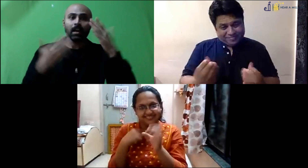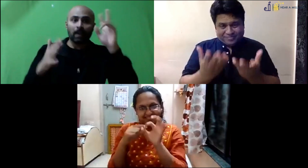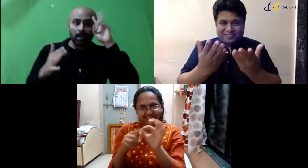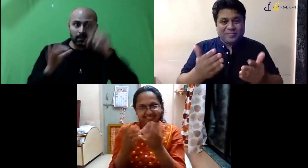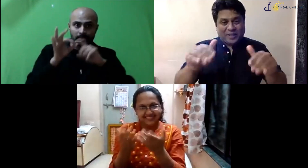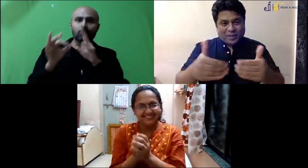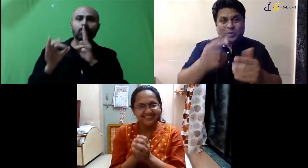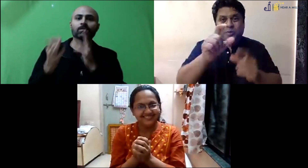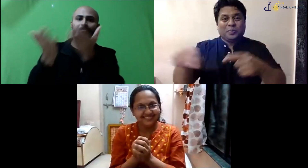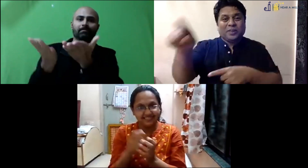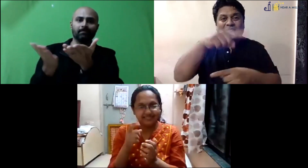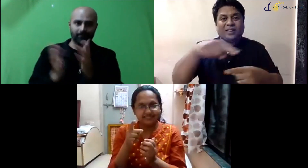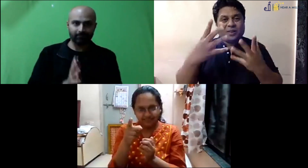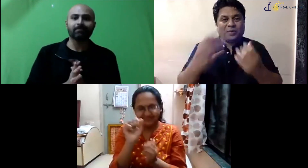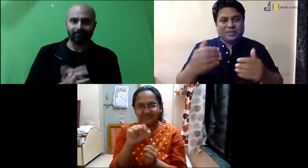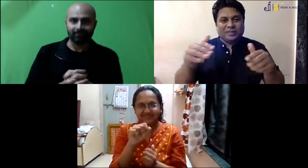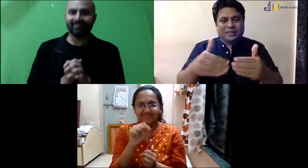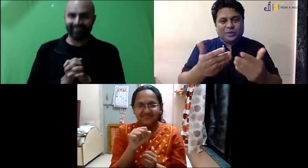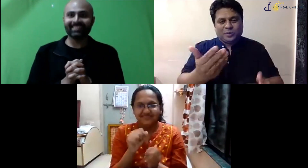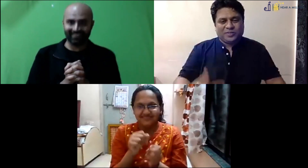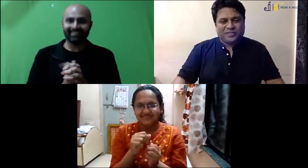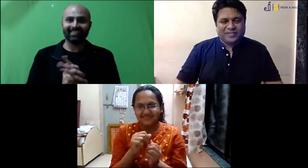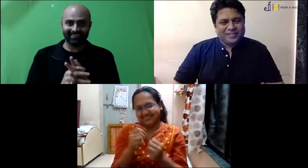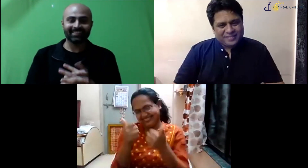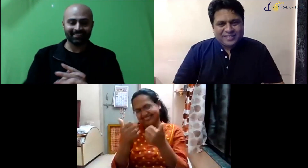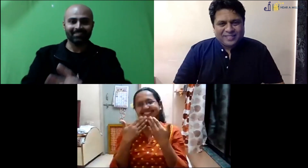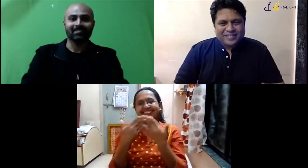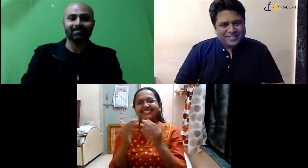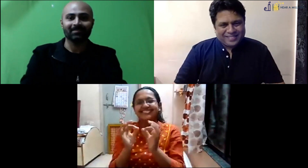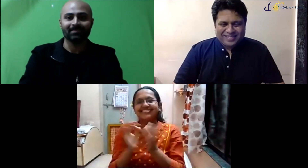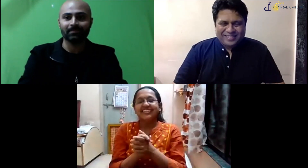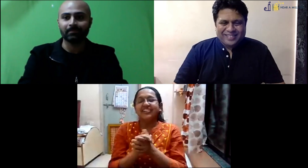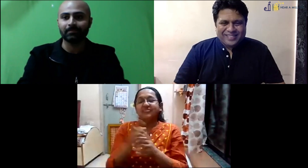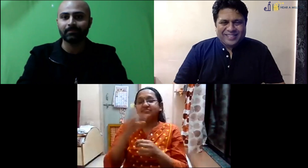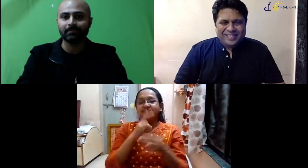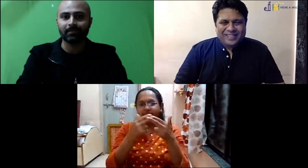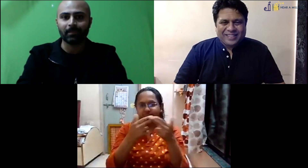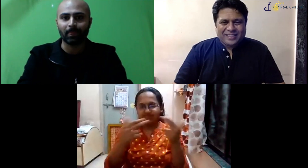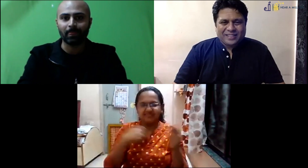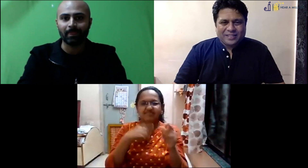Can I begin? Prajakta here. Yes, Prajakta, you can introduce yourself.